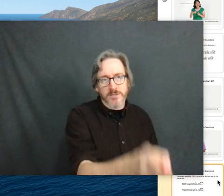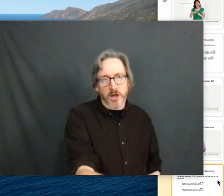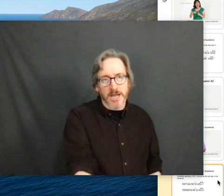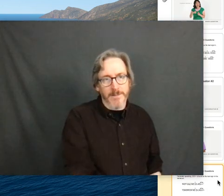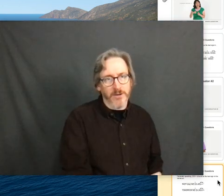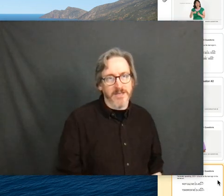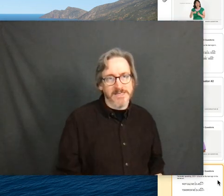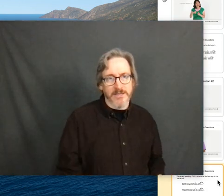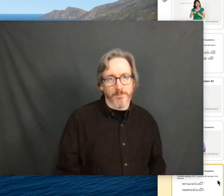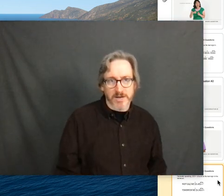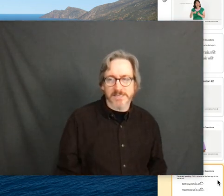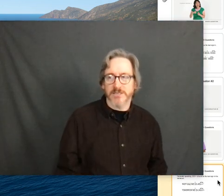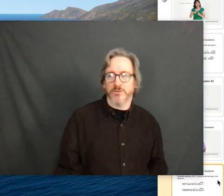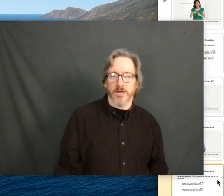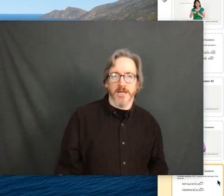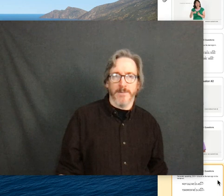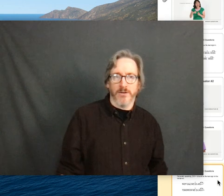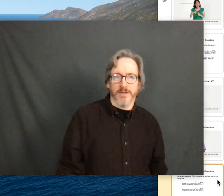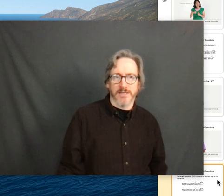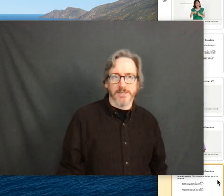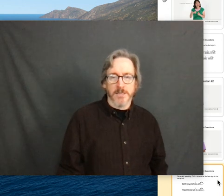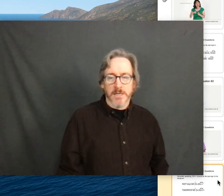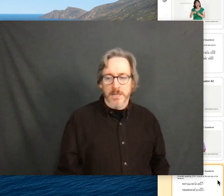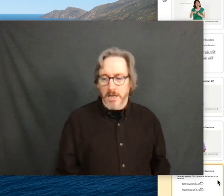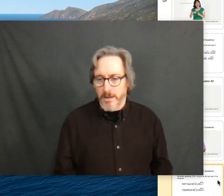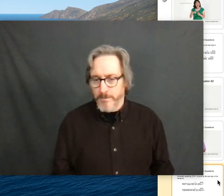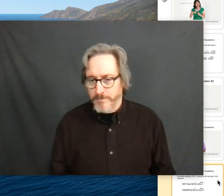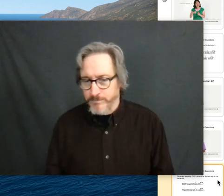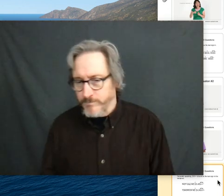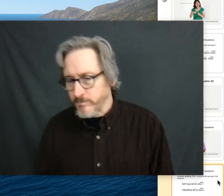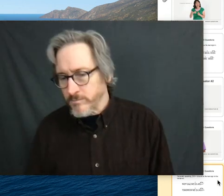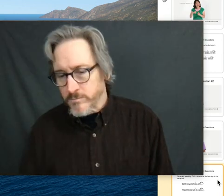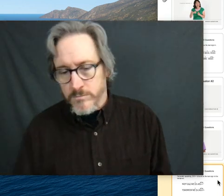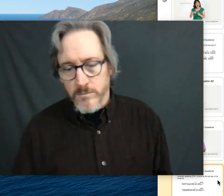keep talking about things in the present or talking about things